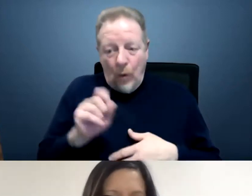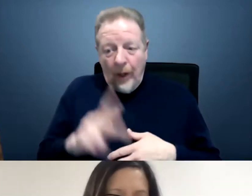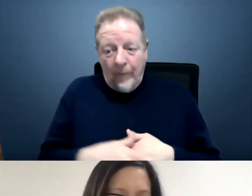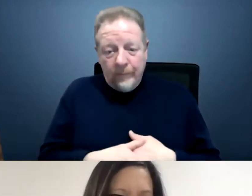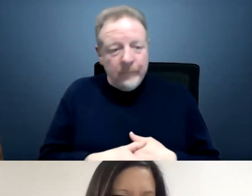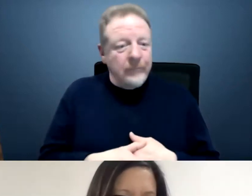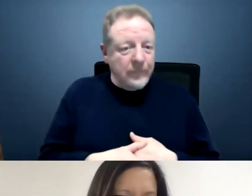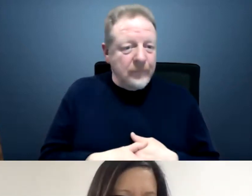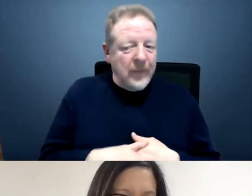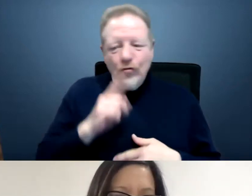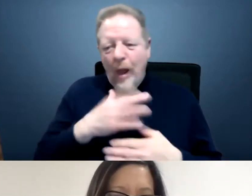I appreciate that.